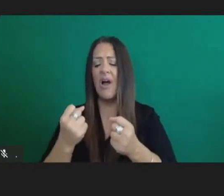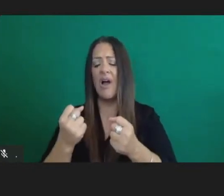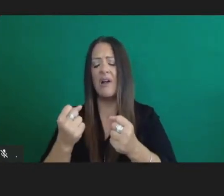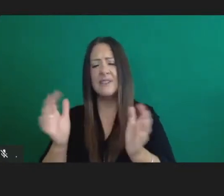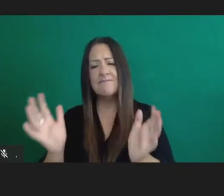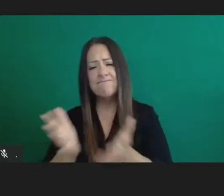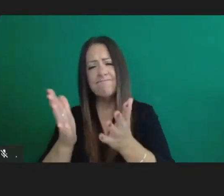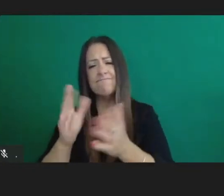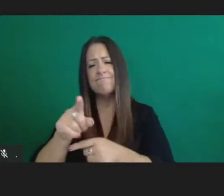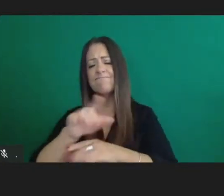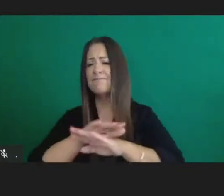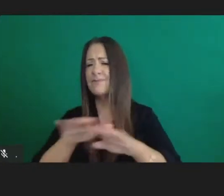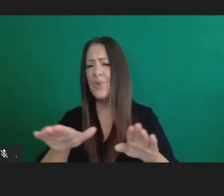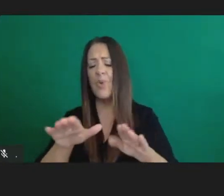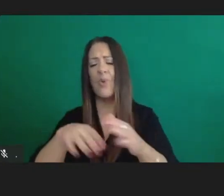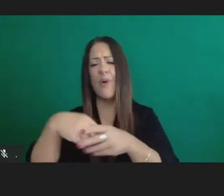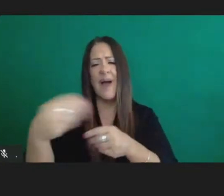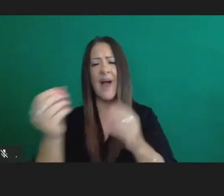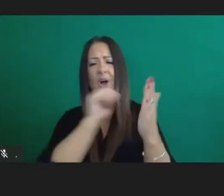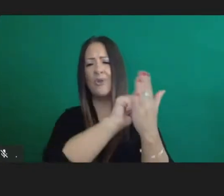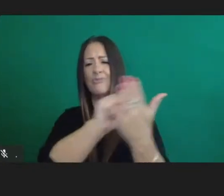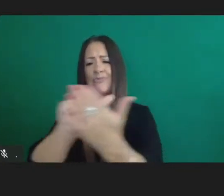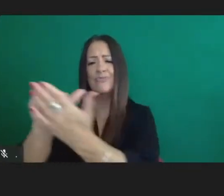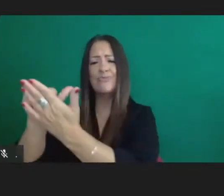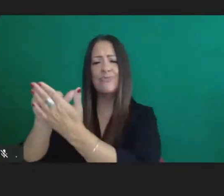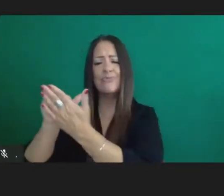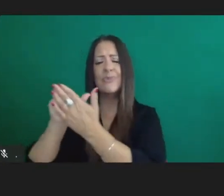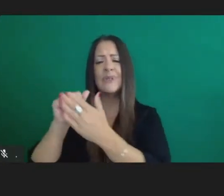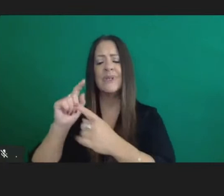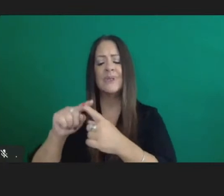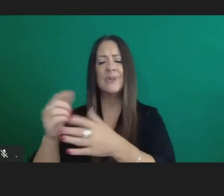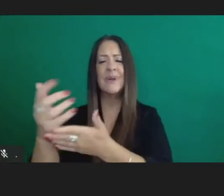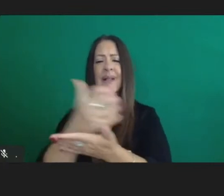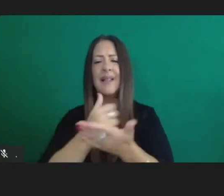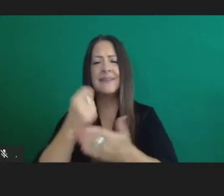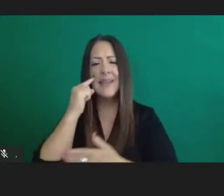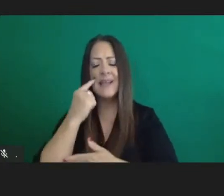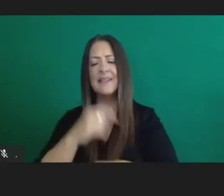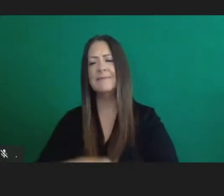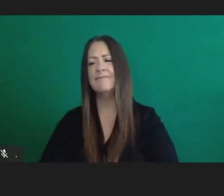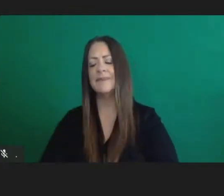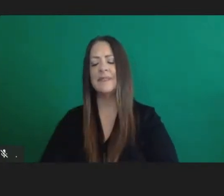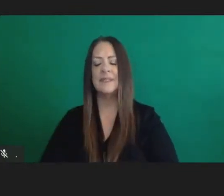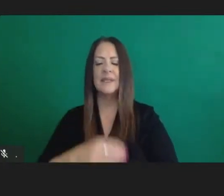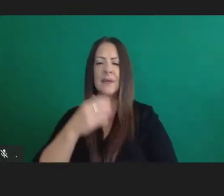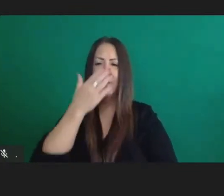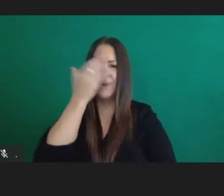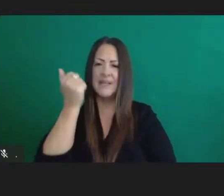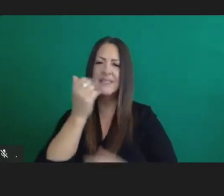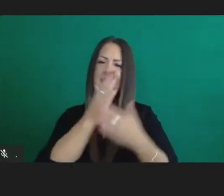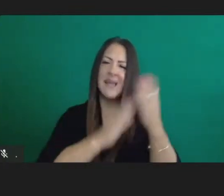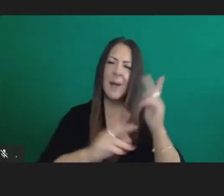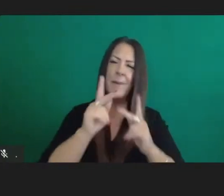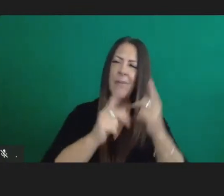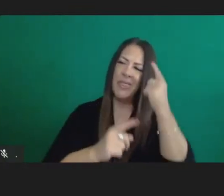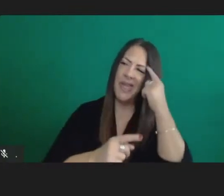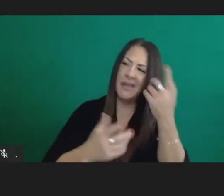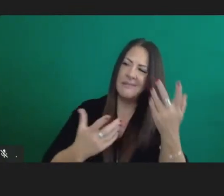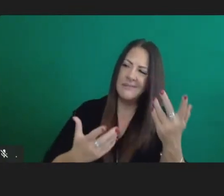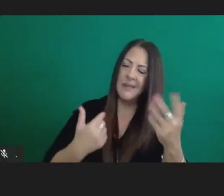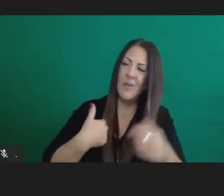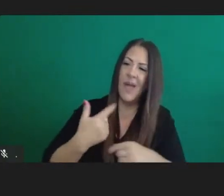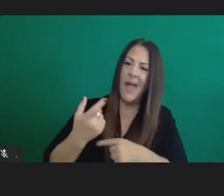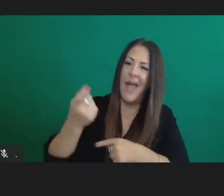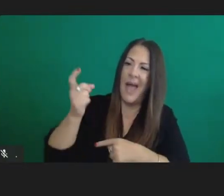is sort of the guidance and where we are. I think some people wonder, well, does that mean that it's